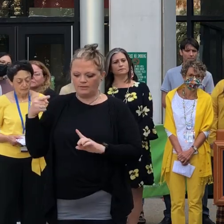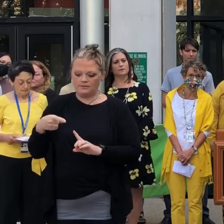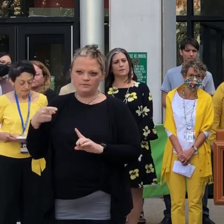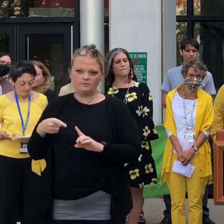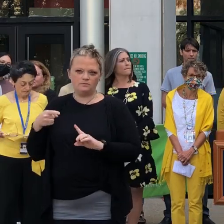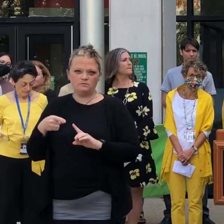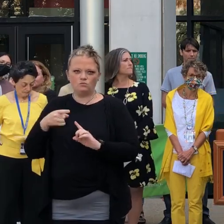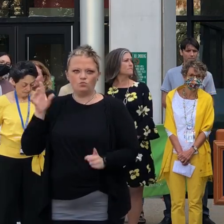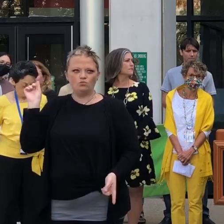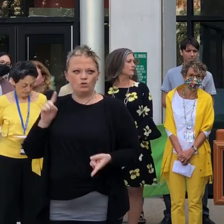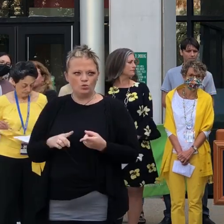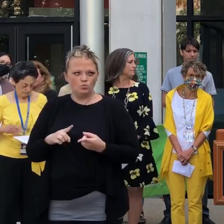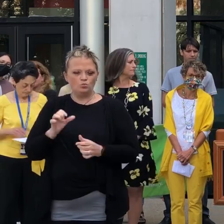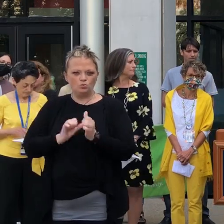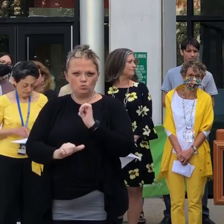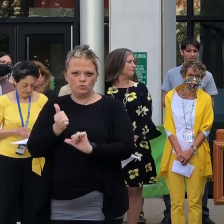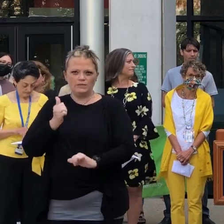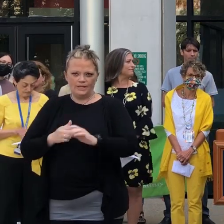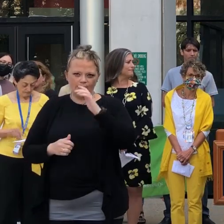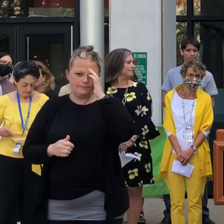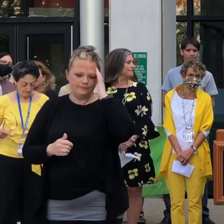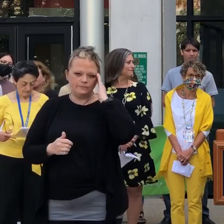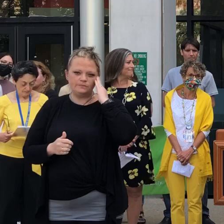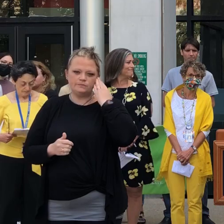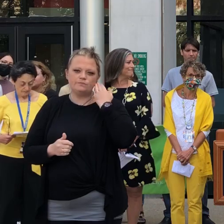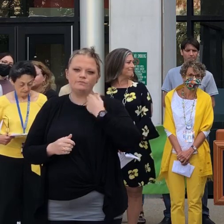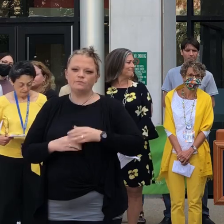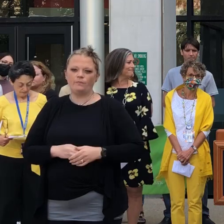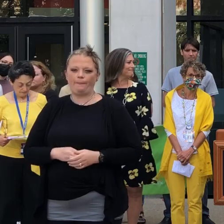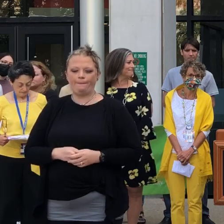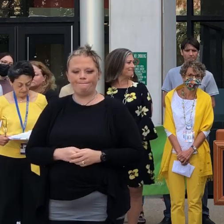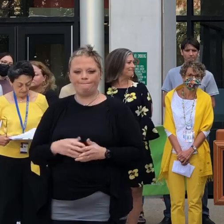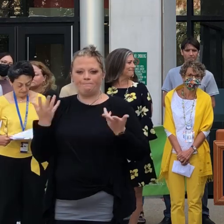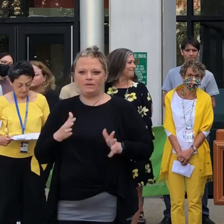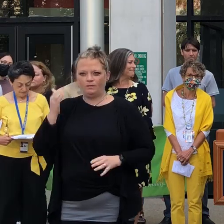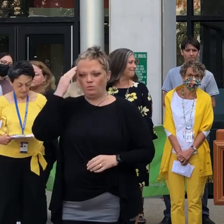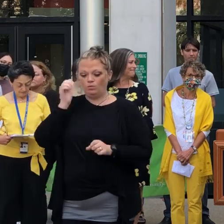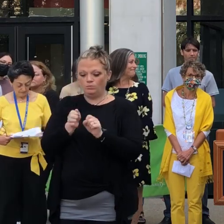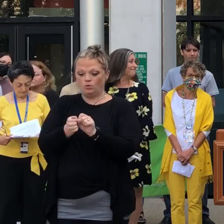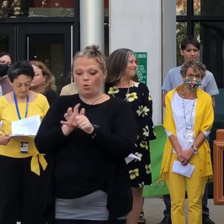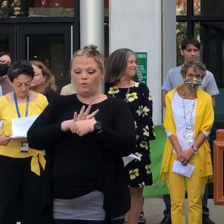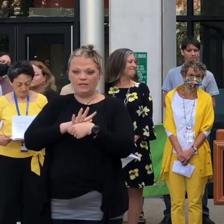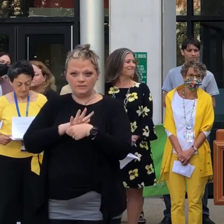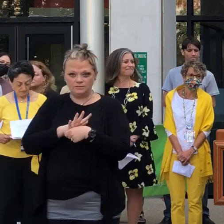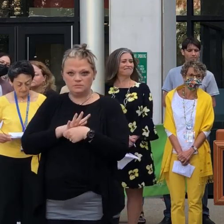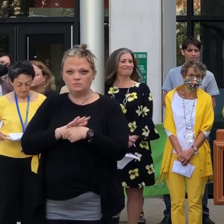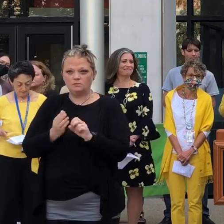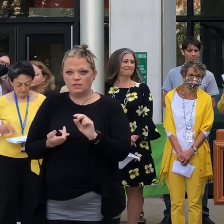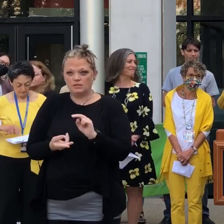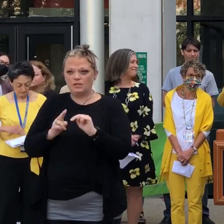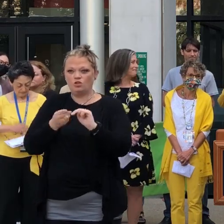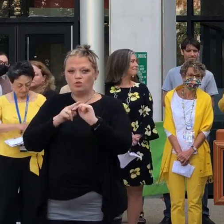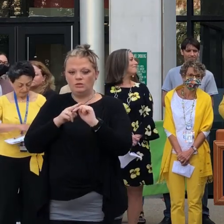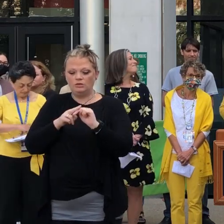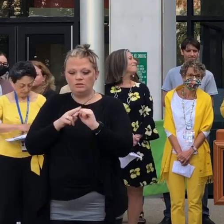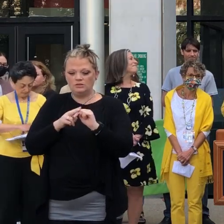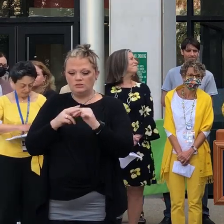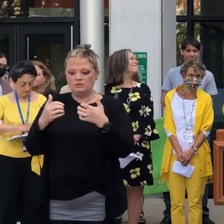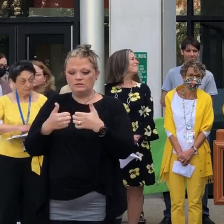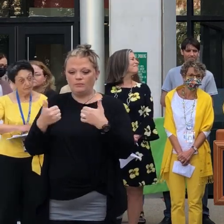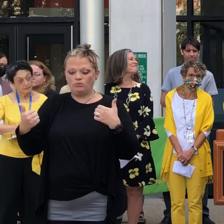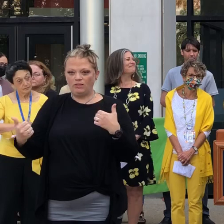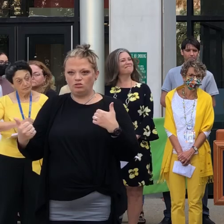to reducing suicide. We know that COVID has increased separation